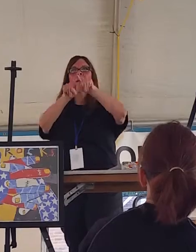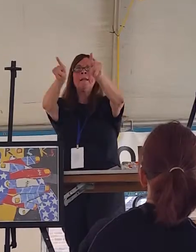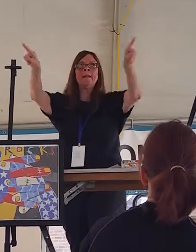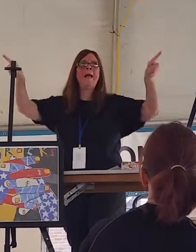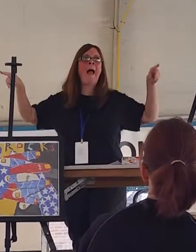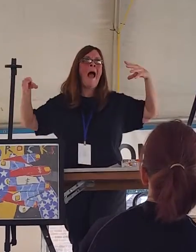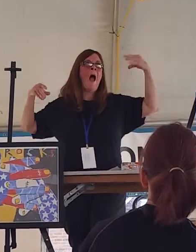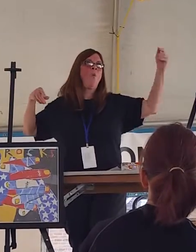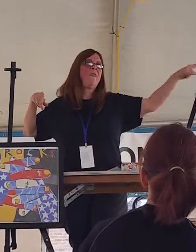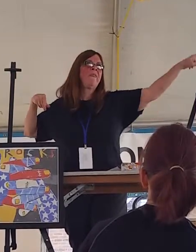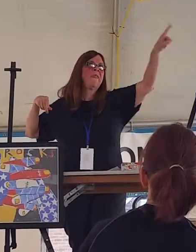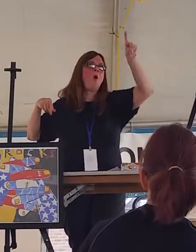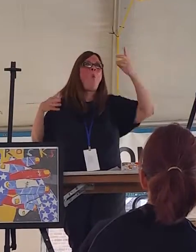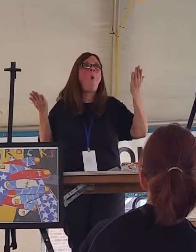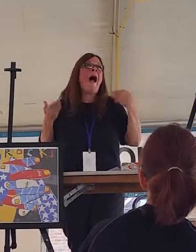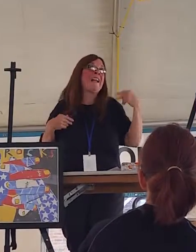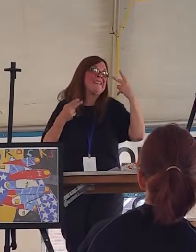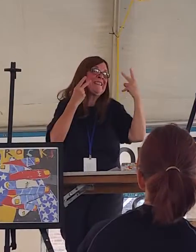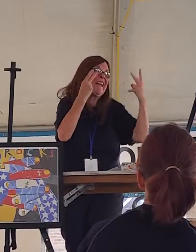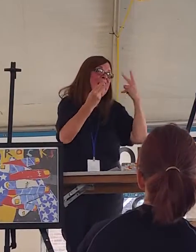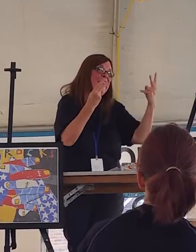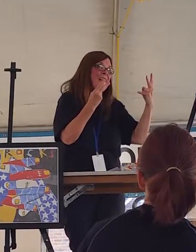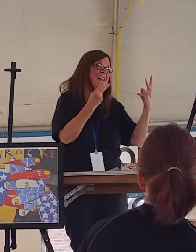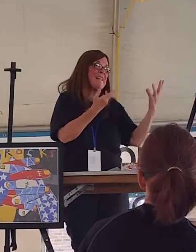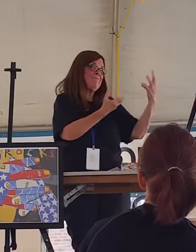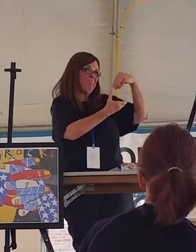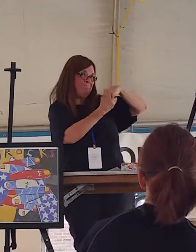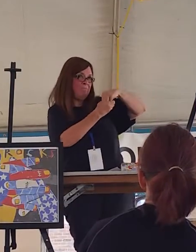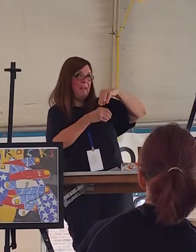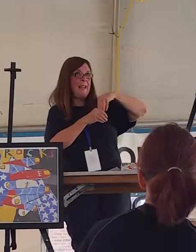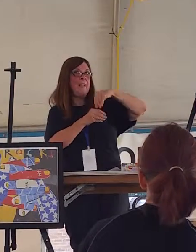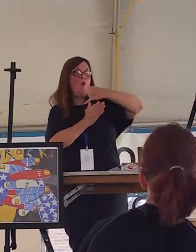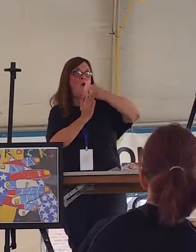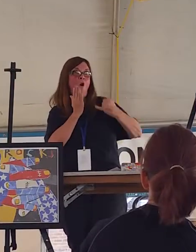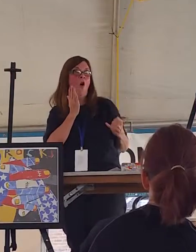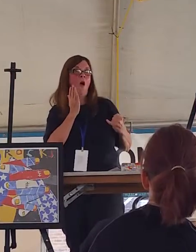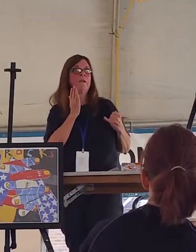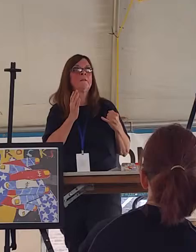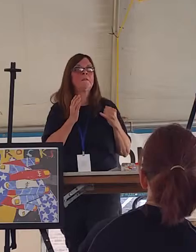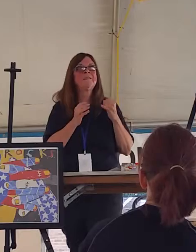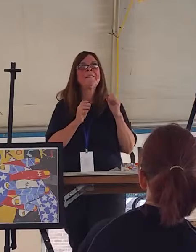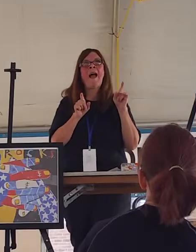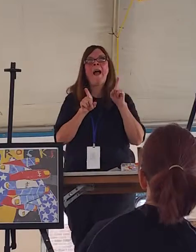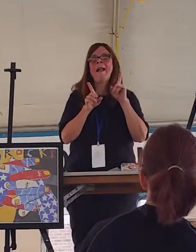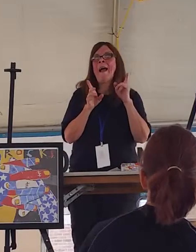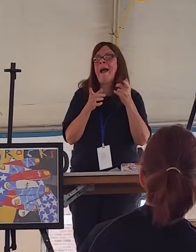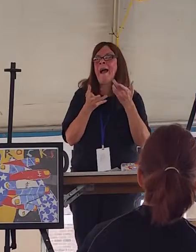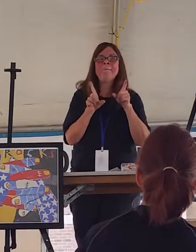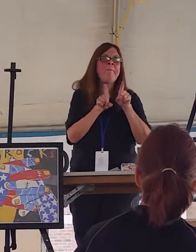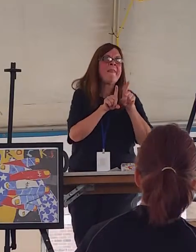the deaf community in general. It's what people have experienced and seen. That's what I express through my